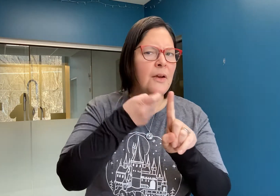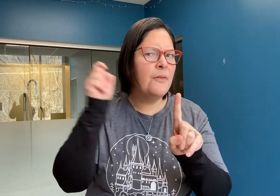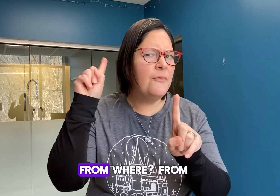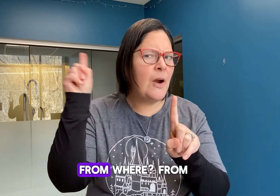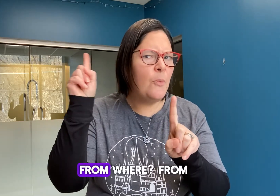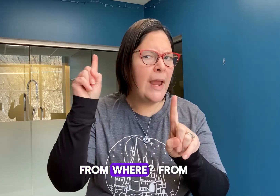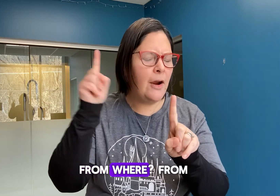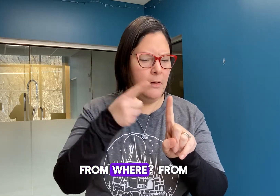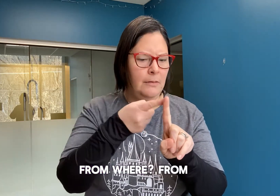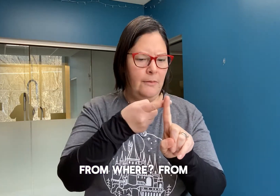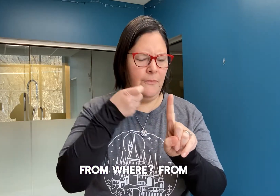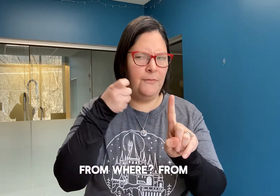from where,